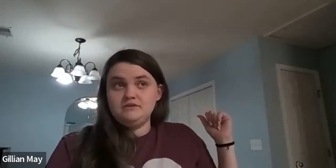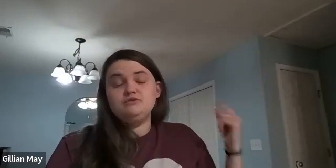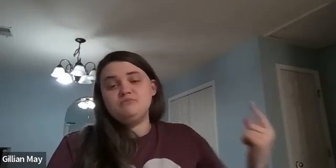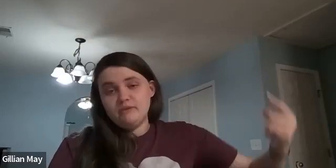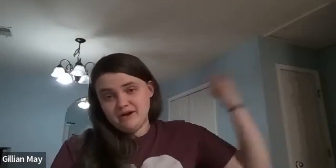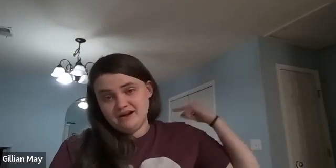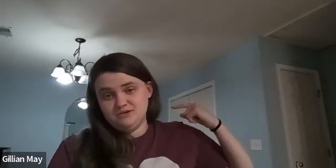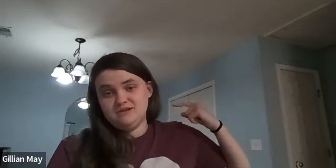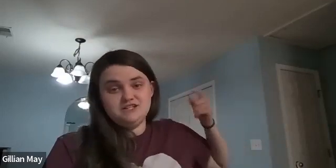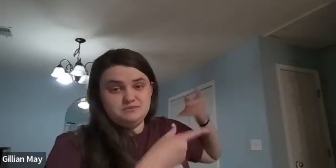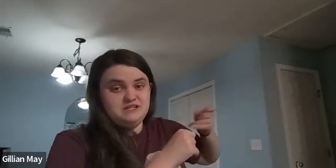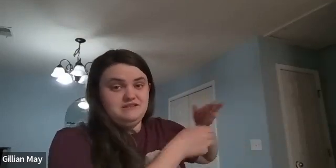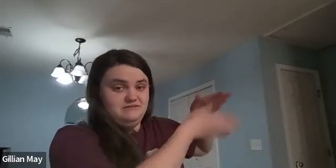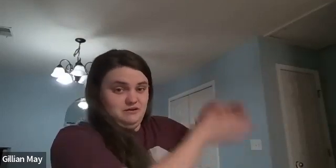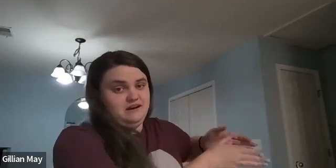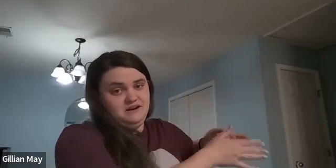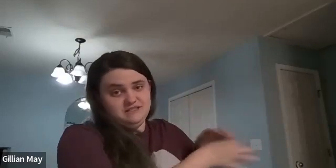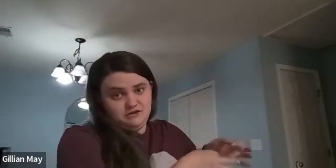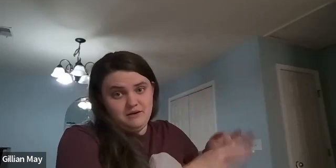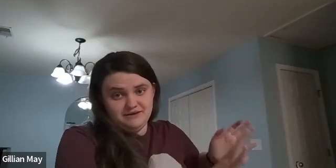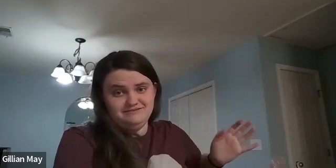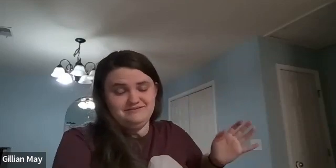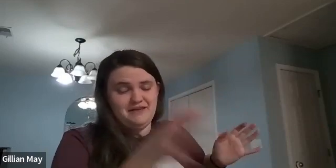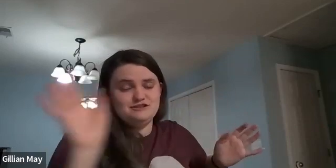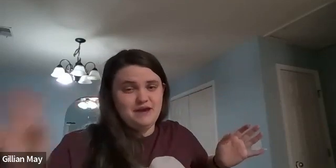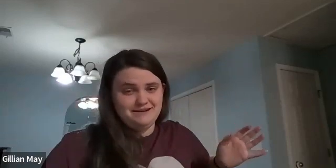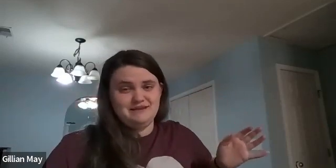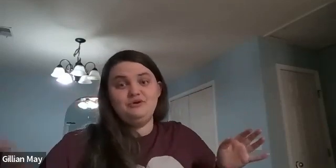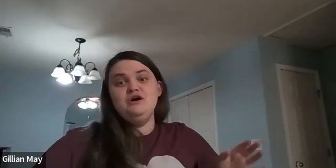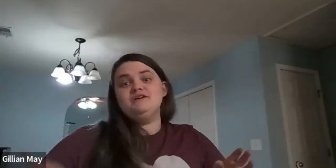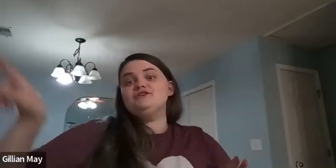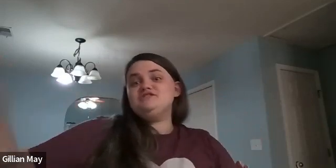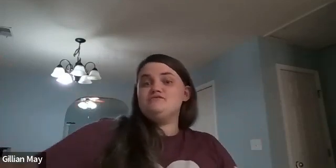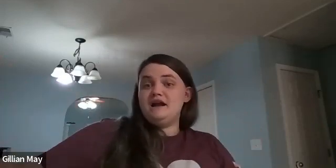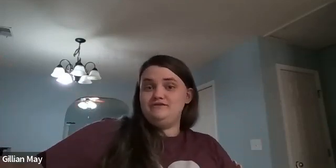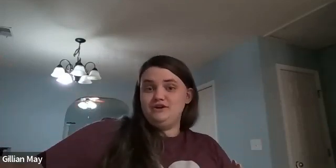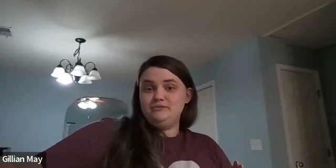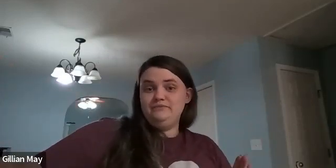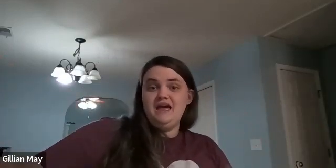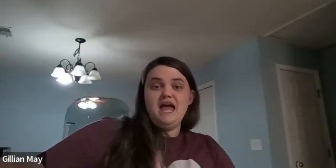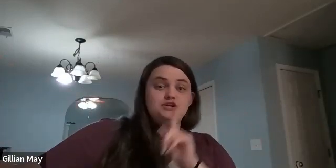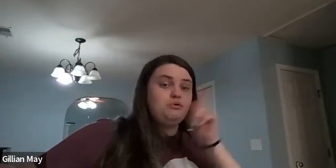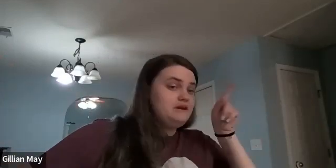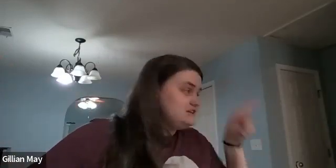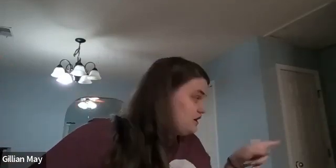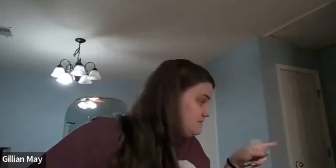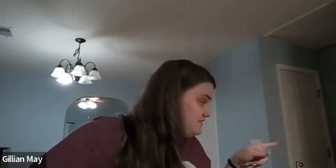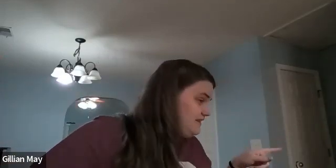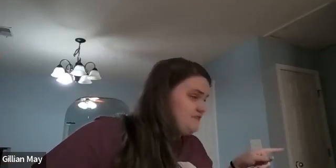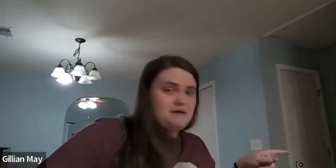you can point behind you and then just pretend they're right here and describe it. That was a bad example. But if they're to the right of you and you're pointing and talking about the left, that